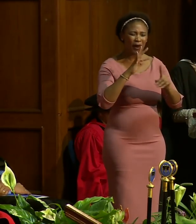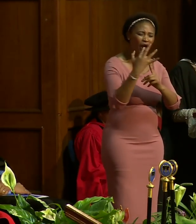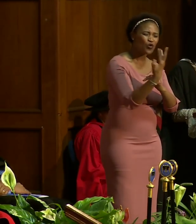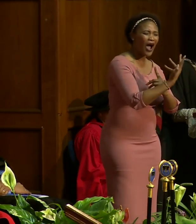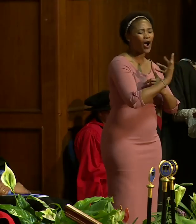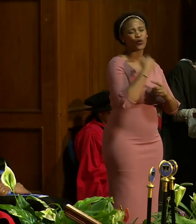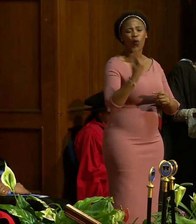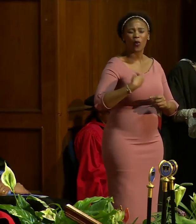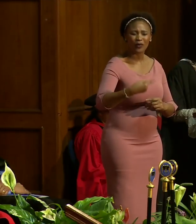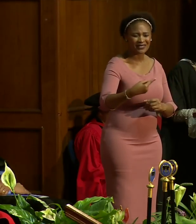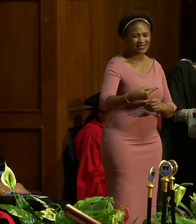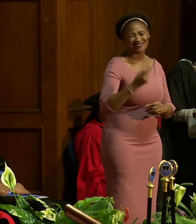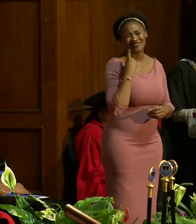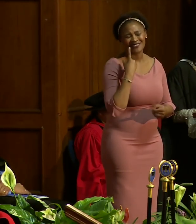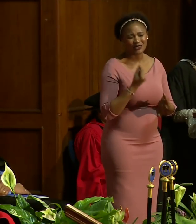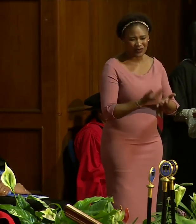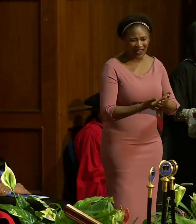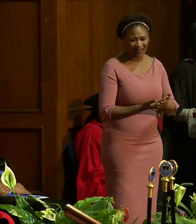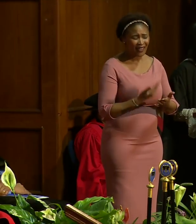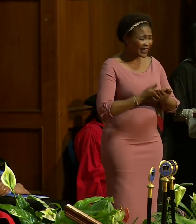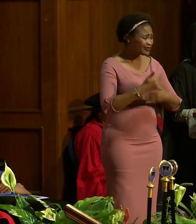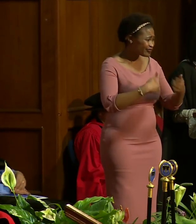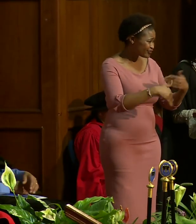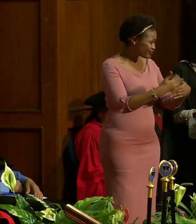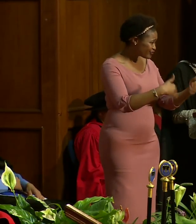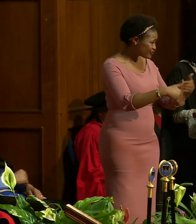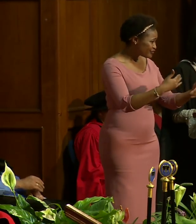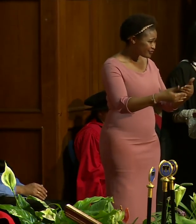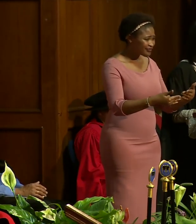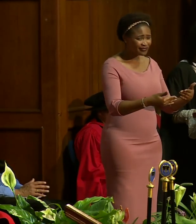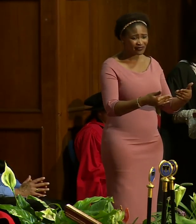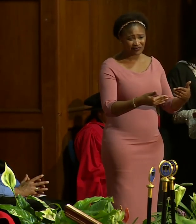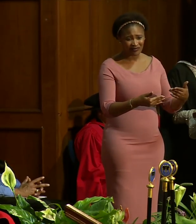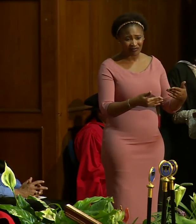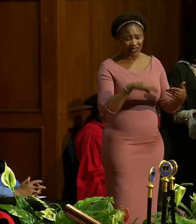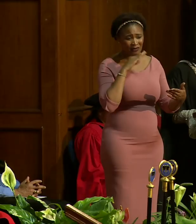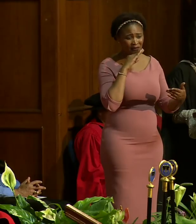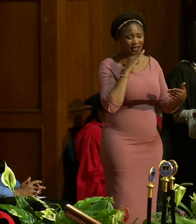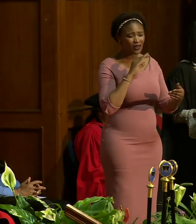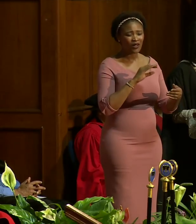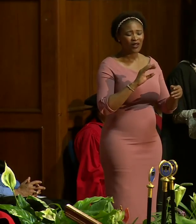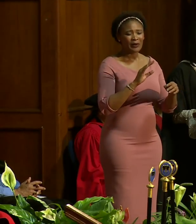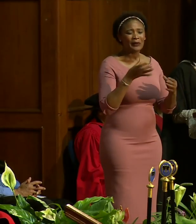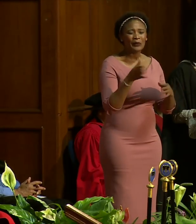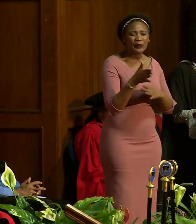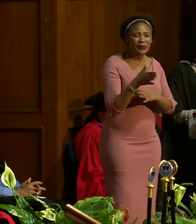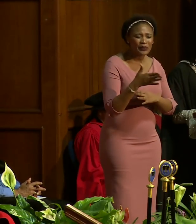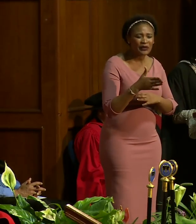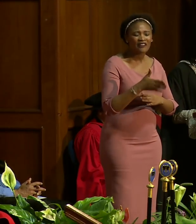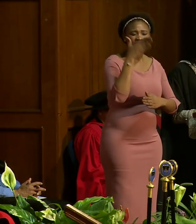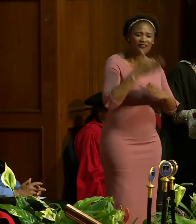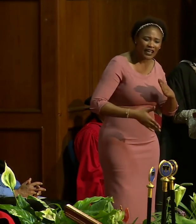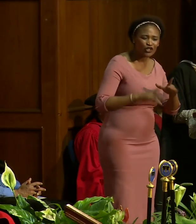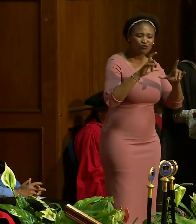things. And we can actually keep going like this with only a vague or incomplete picture of what you